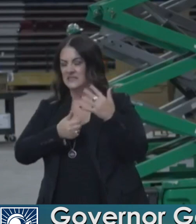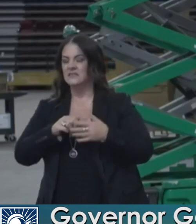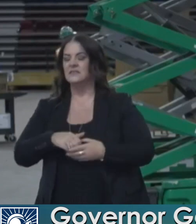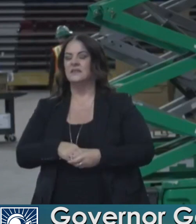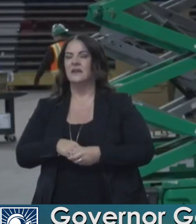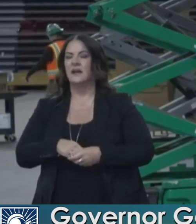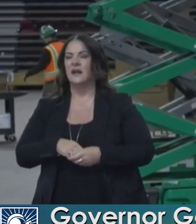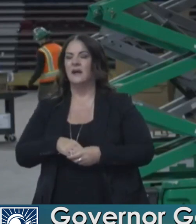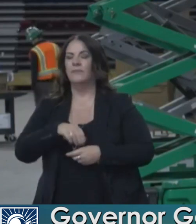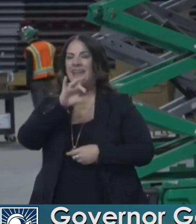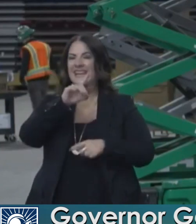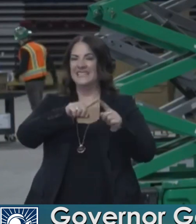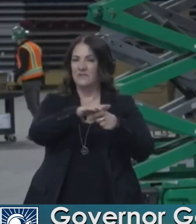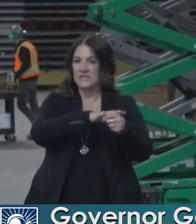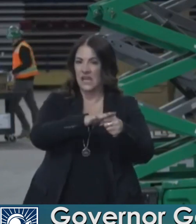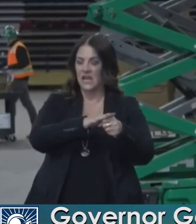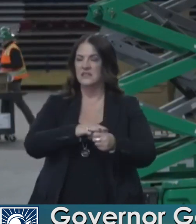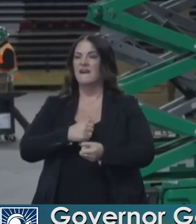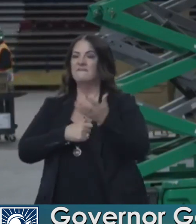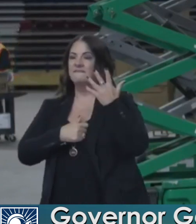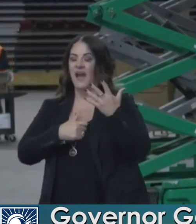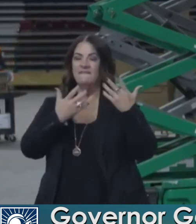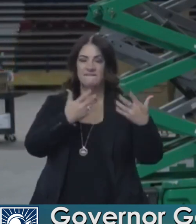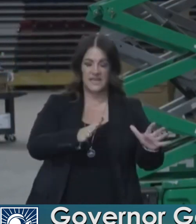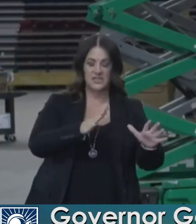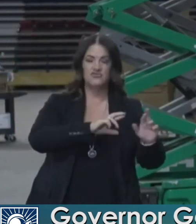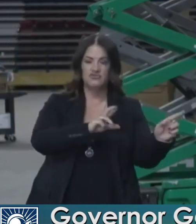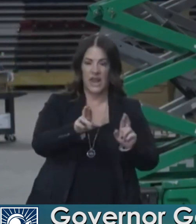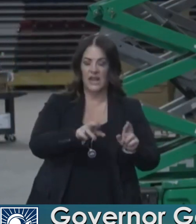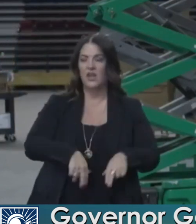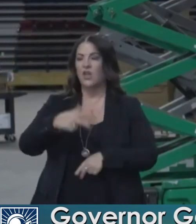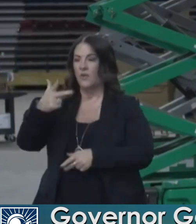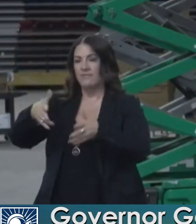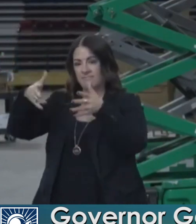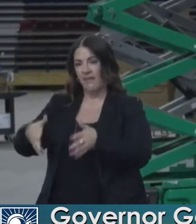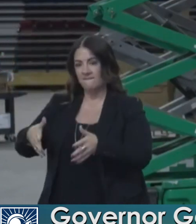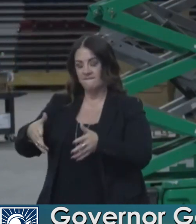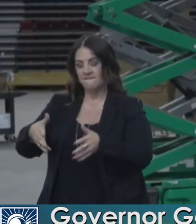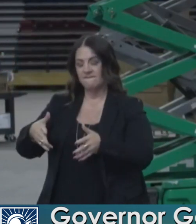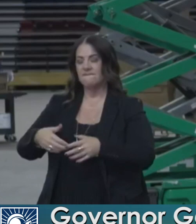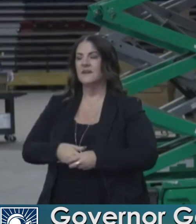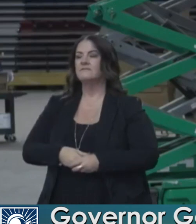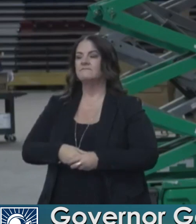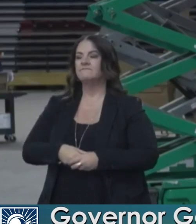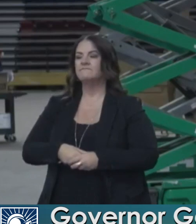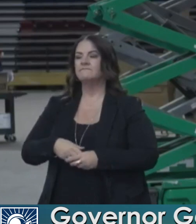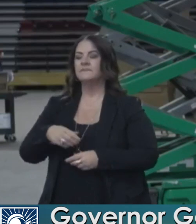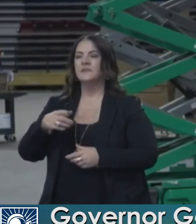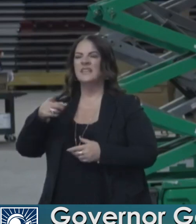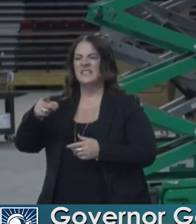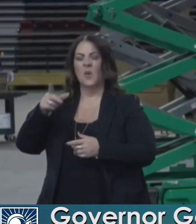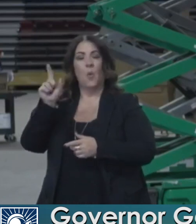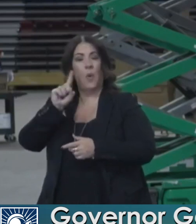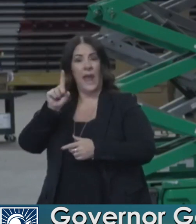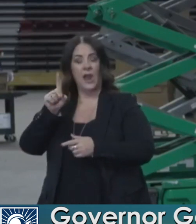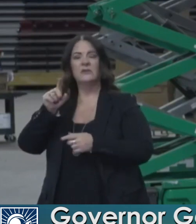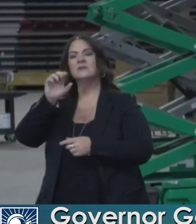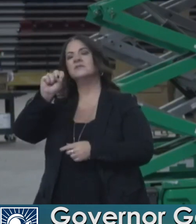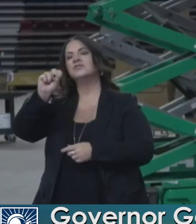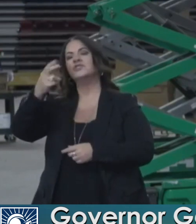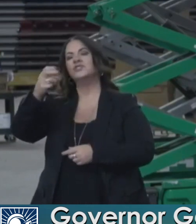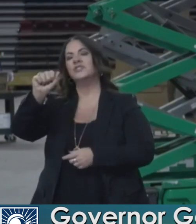sites, 5 done, 3 remaining. Those 3 are up and around Shasta, Butte